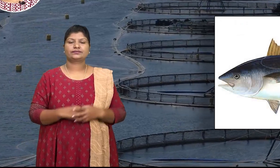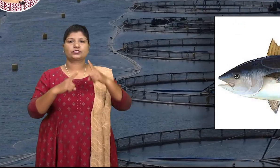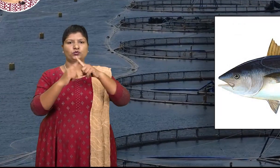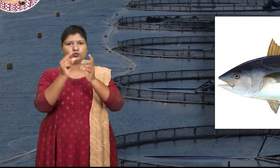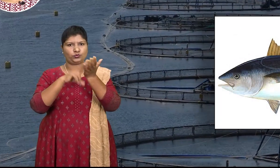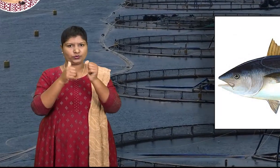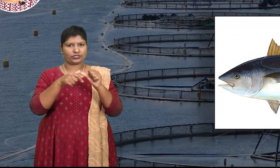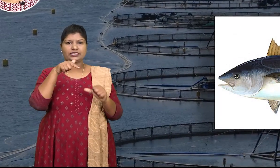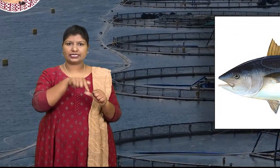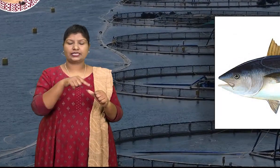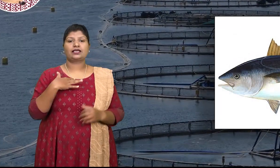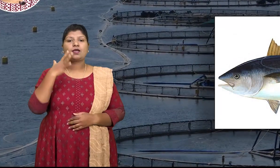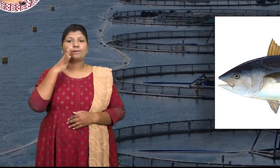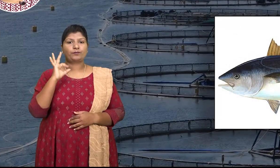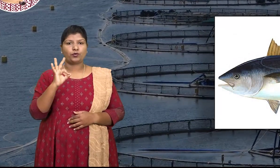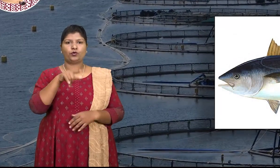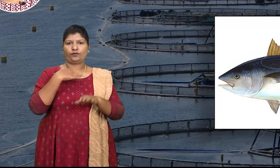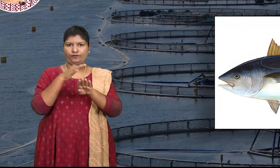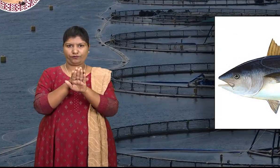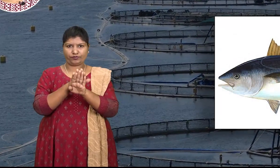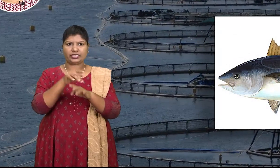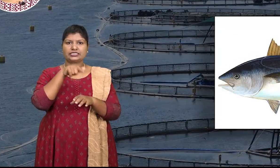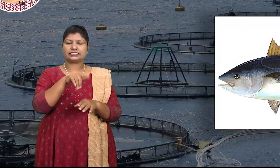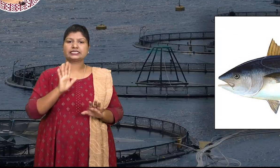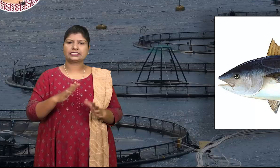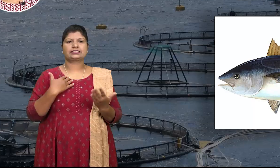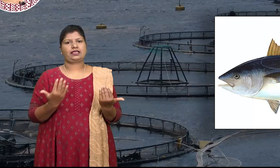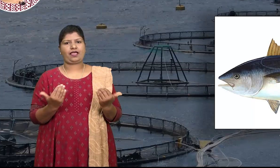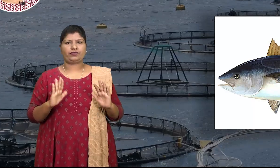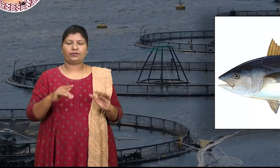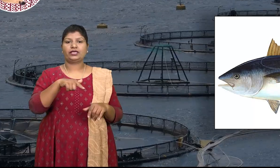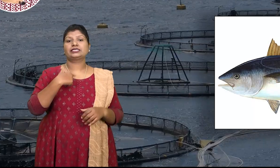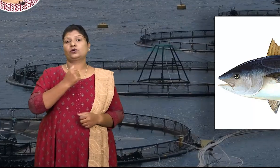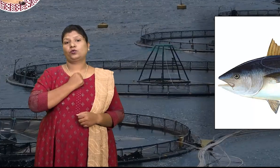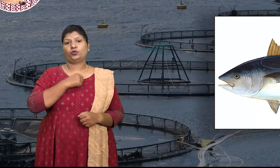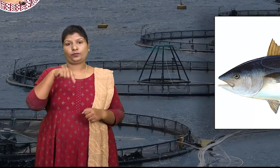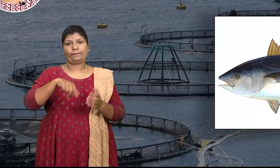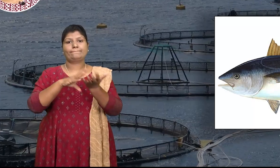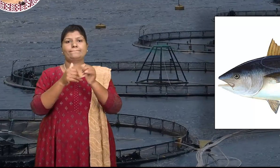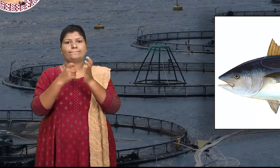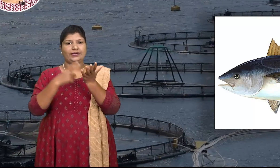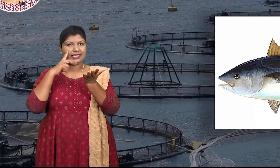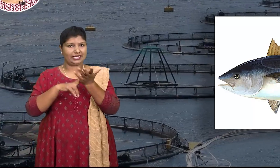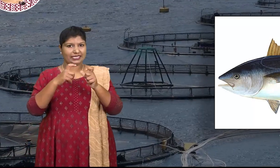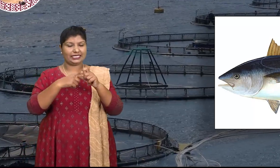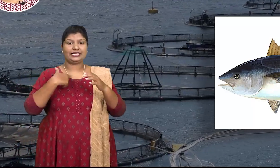Tuna is an important fish that is available in our marine area.